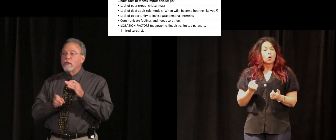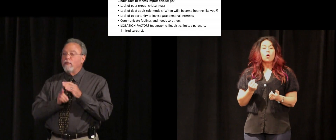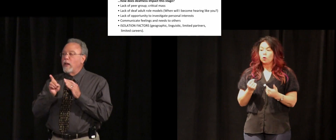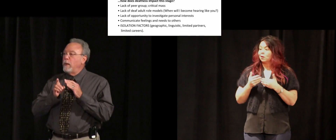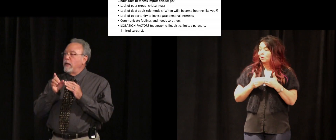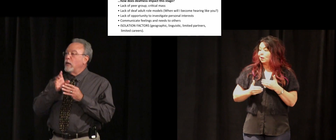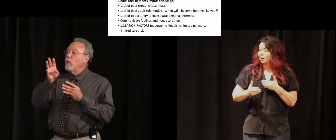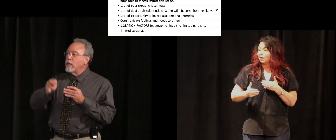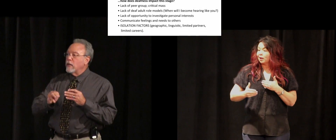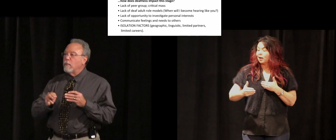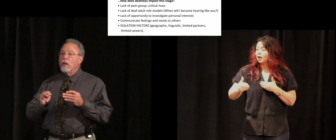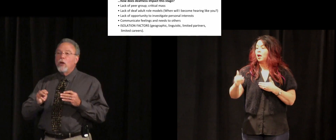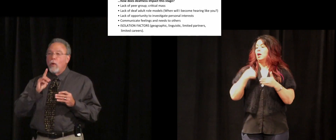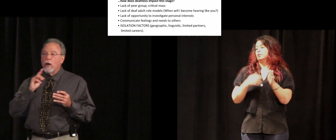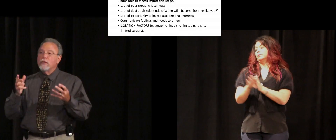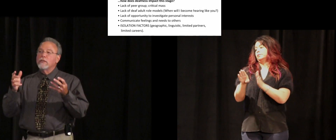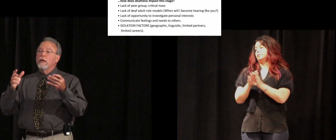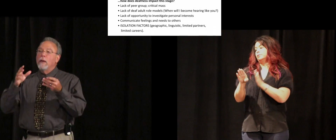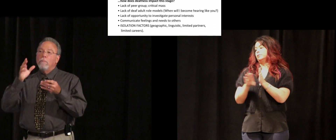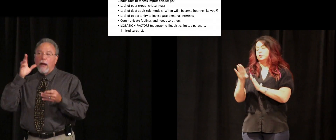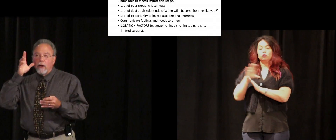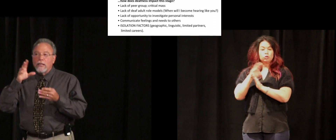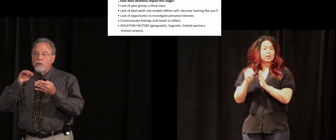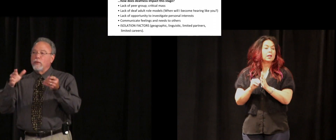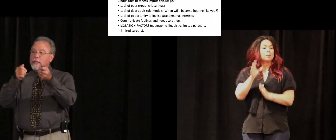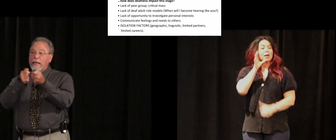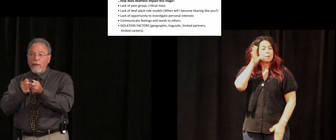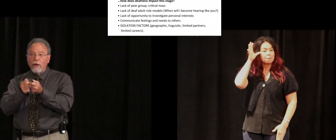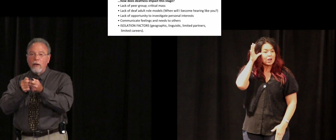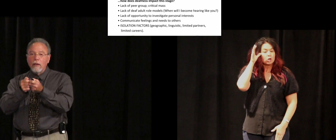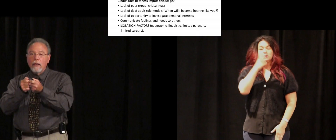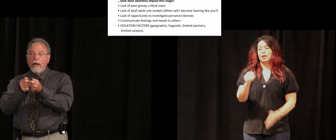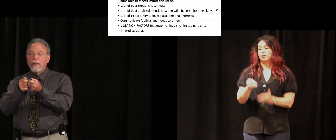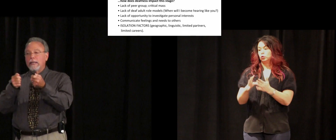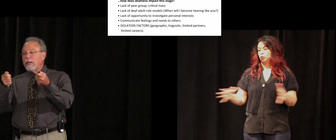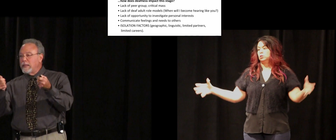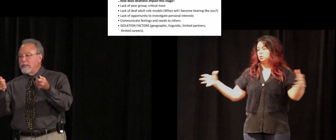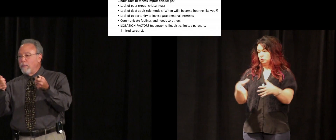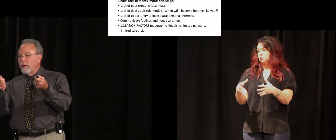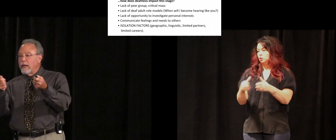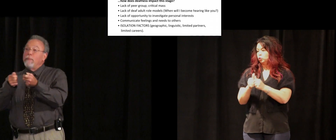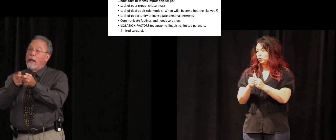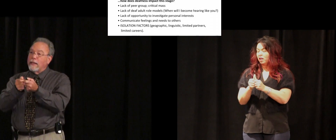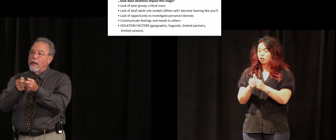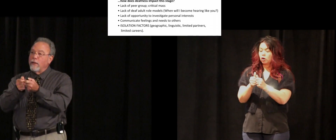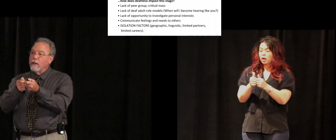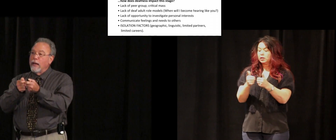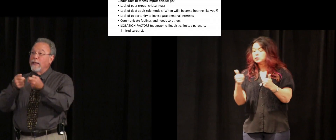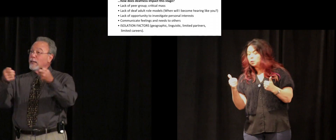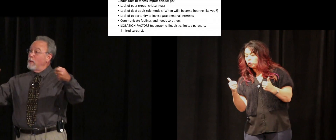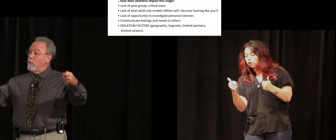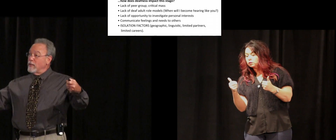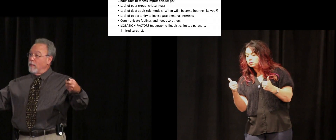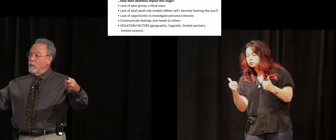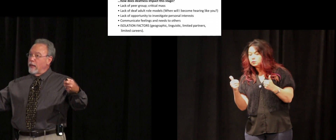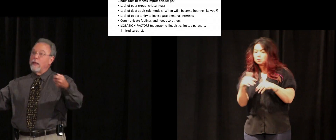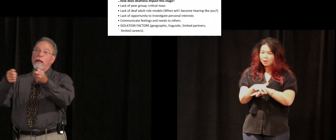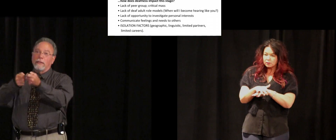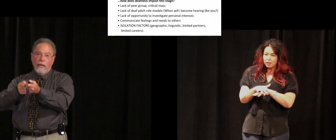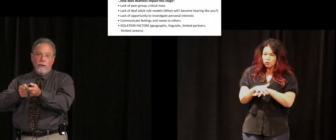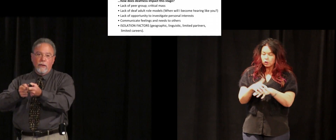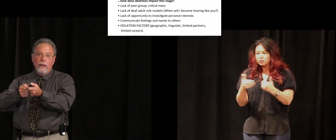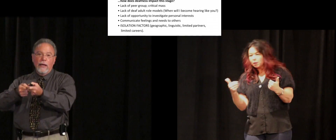gonna have a panel, we're gonna talk like psychoeducationally about, I think it's called Managing the Ride, and it shows a